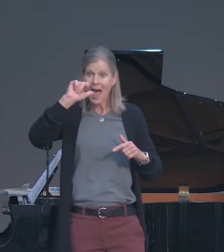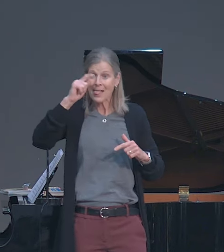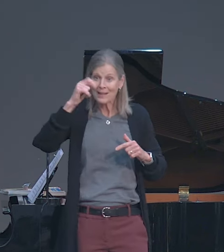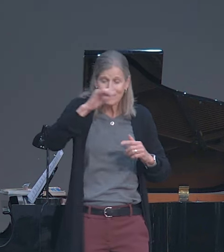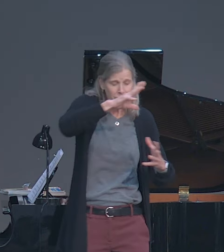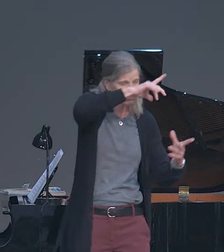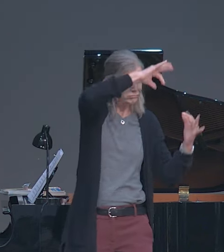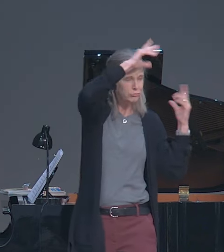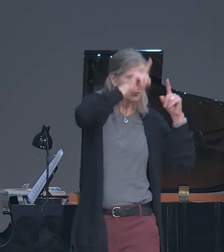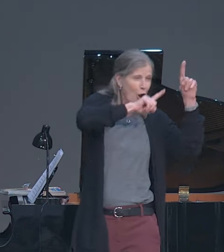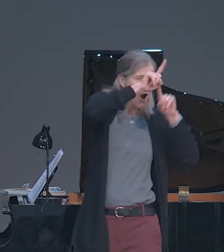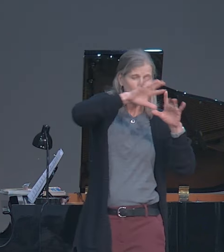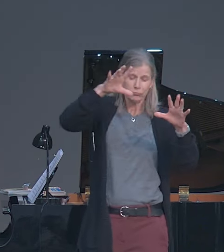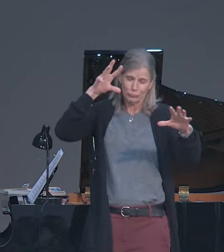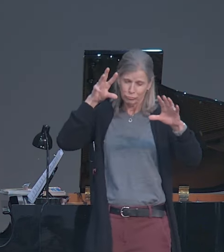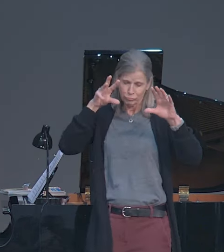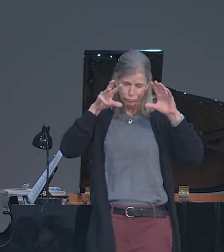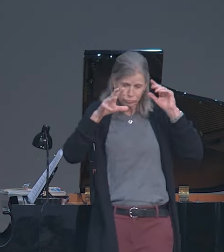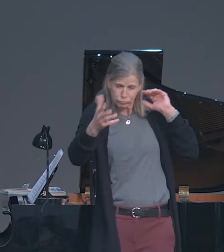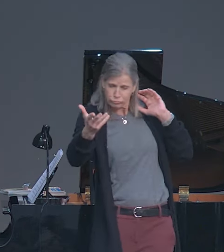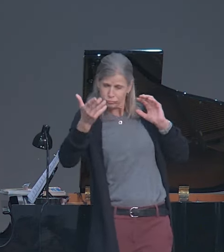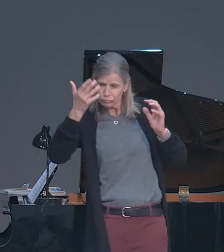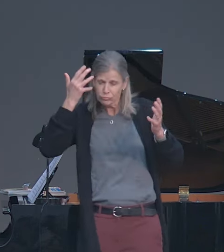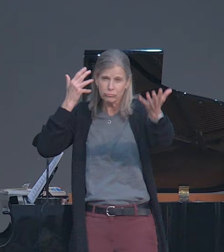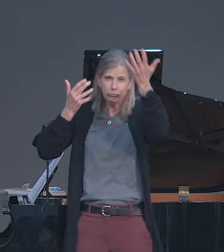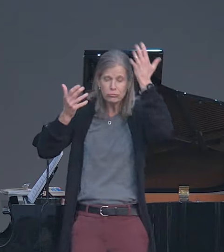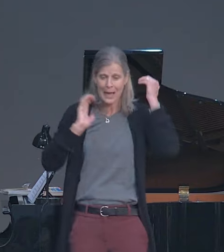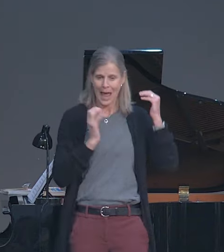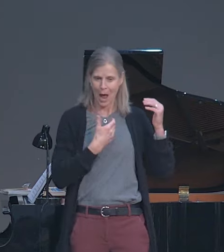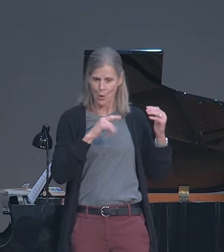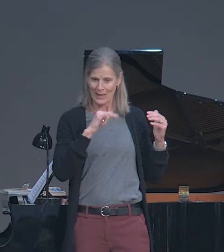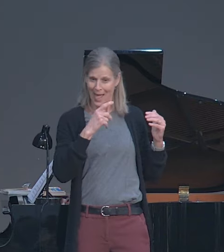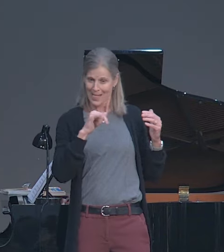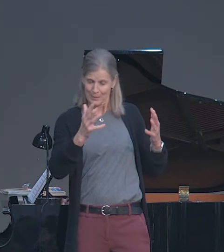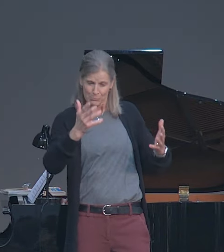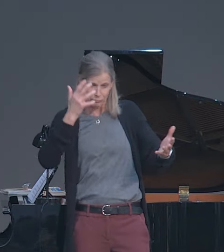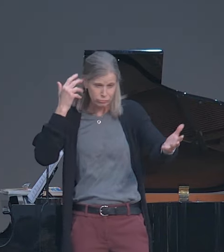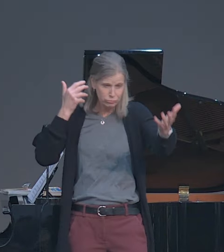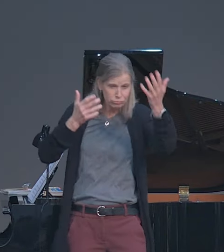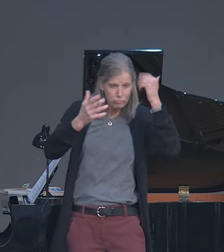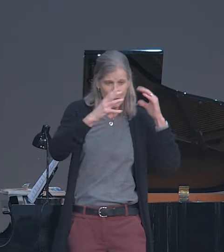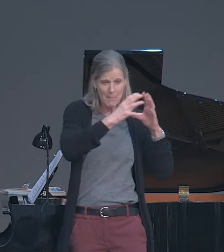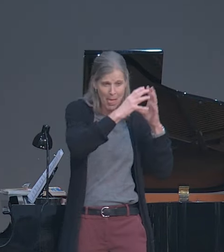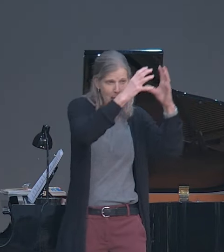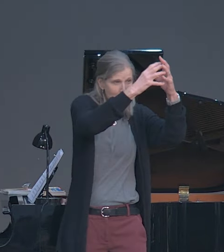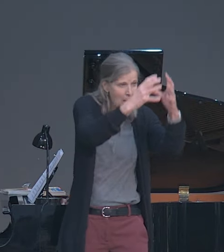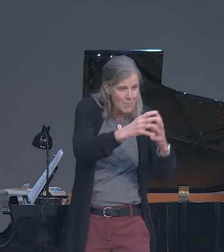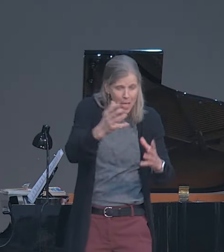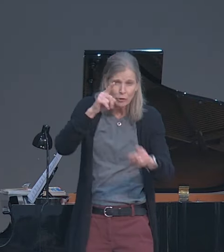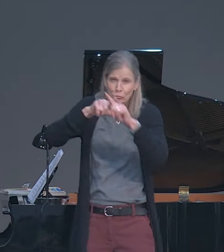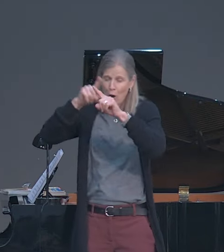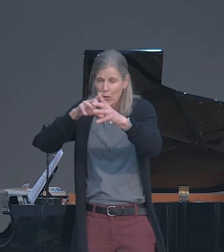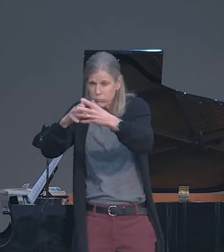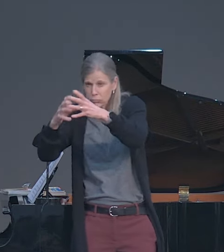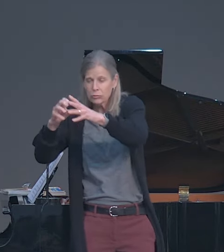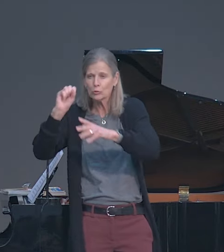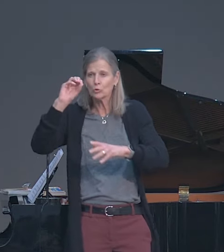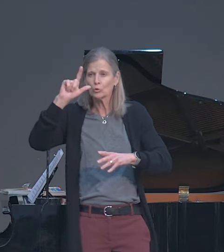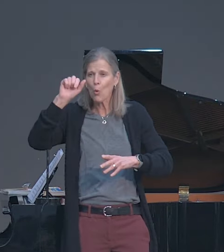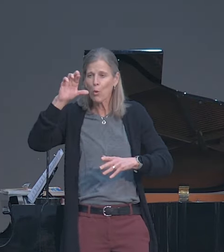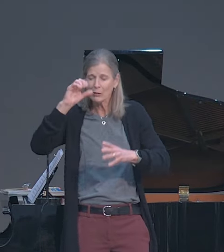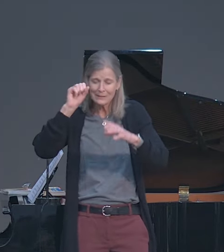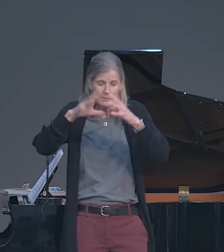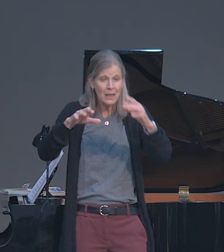galaxies looking like stars, and then into the border of our galaxy, and then past the stars, and then the planets in our solar system, and then